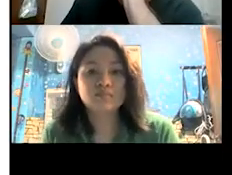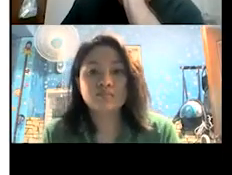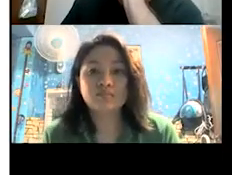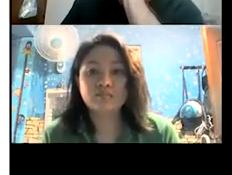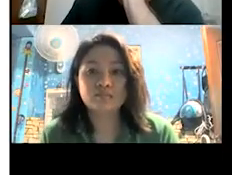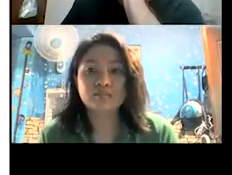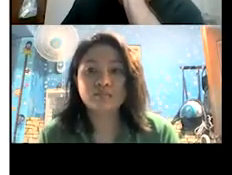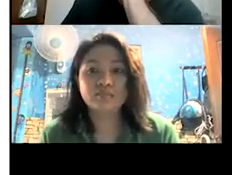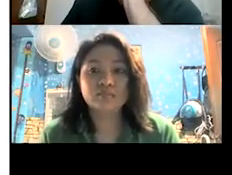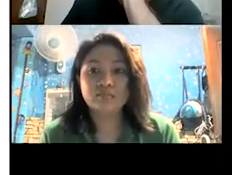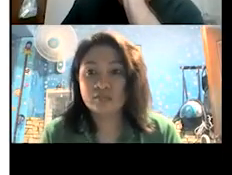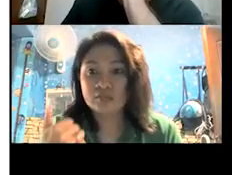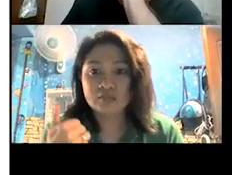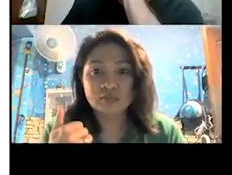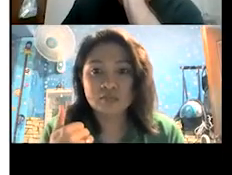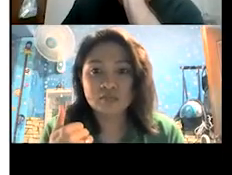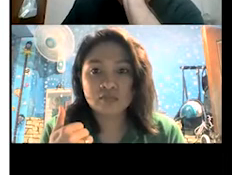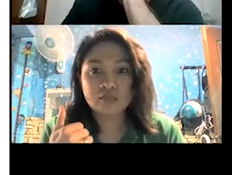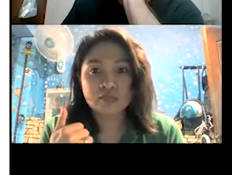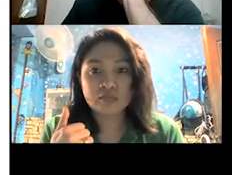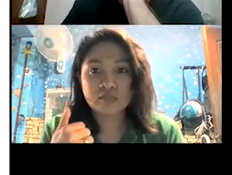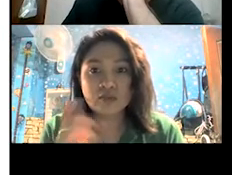All right, we'll put Meng first. Hold on.